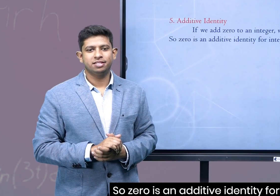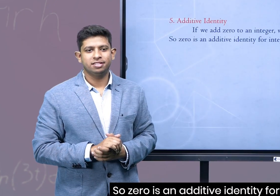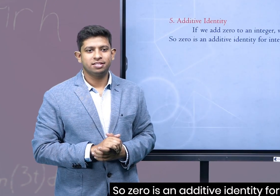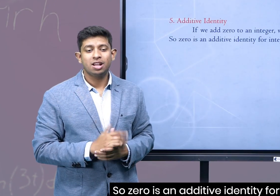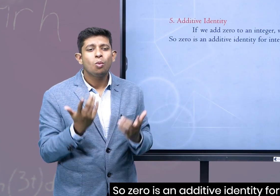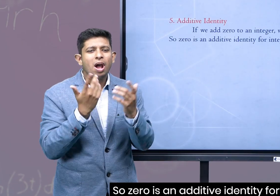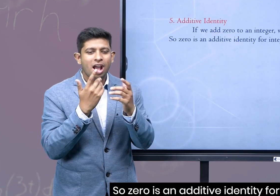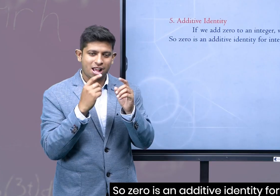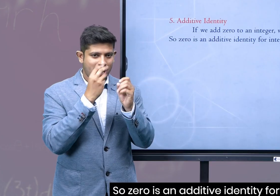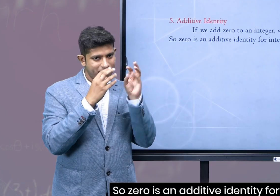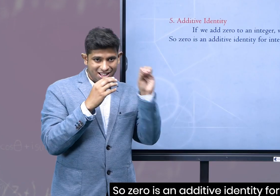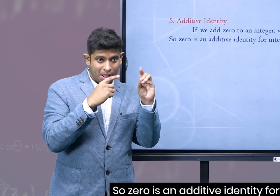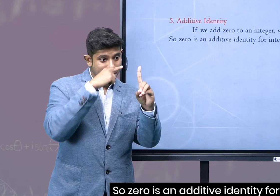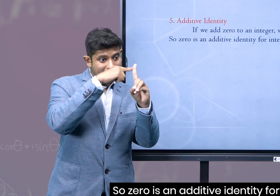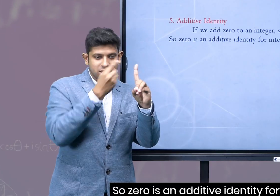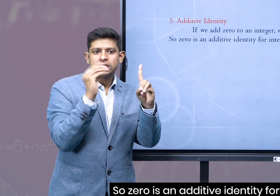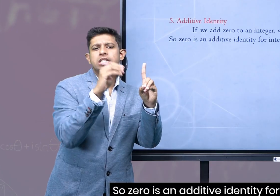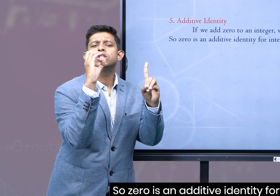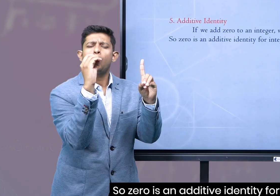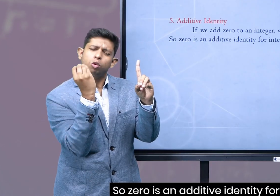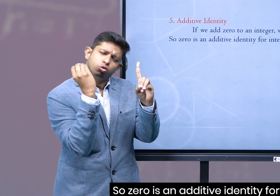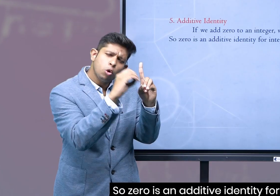So, 0 is an additive identity for integers.